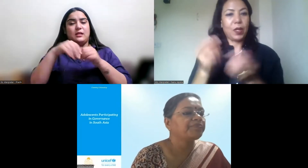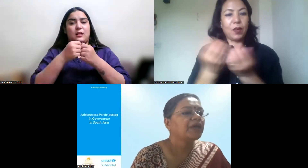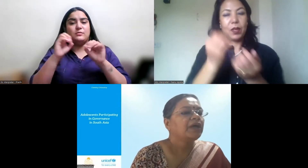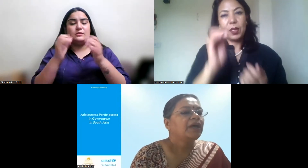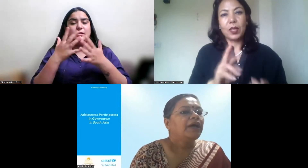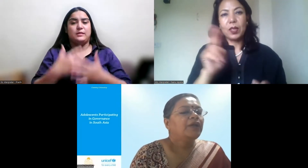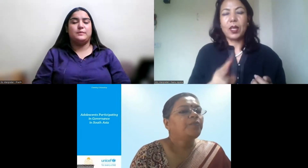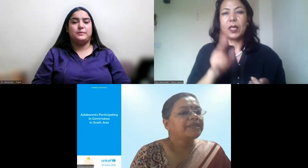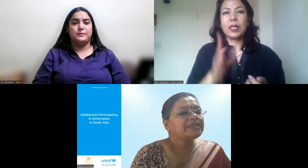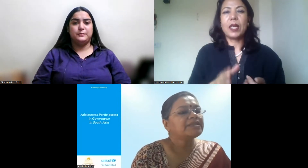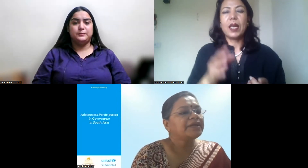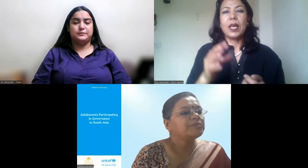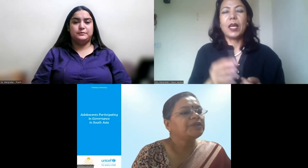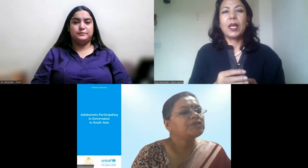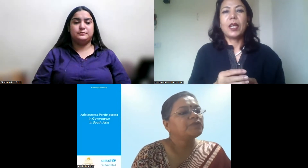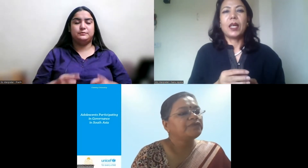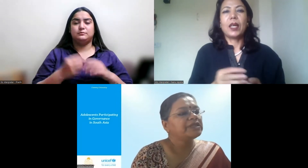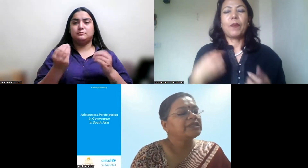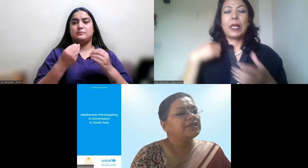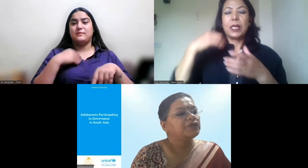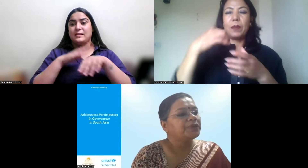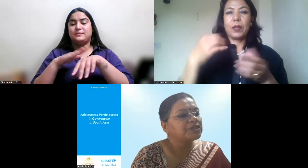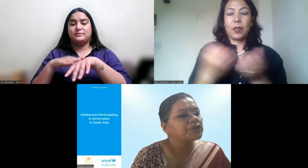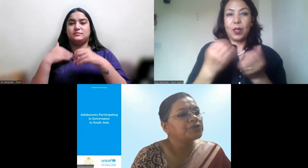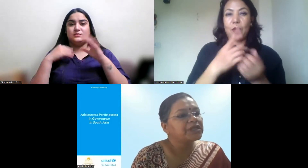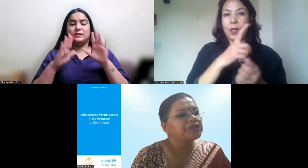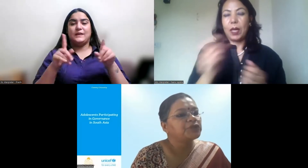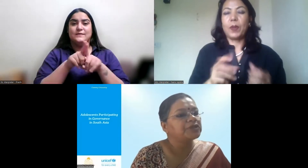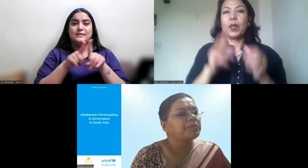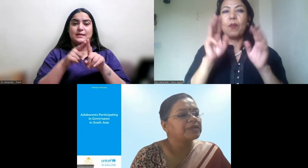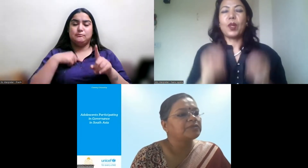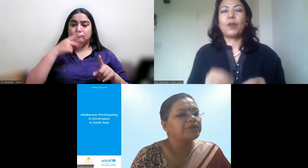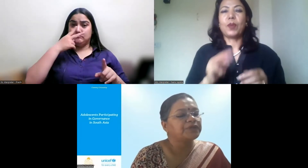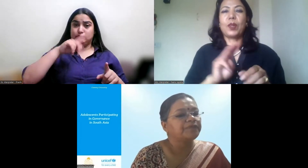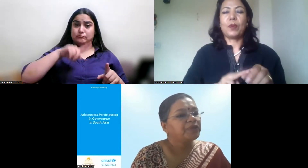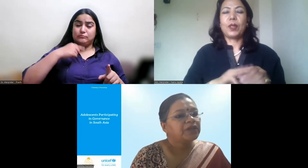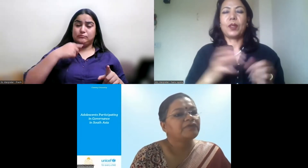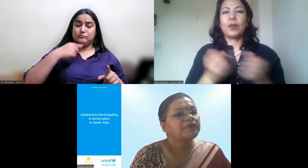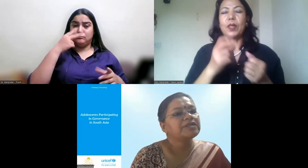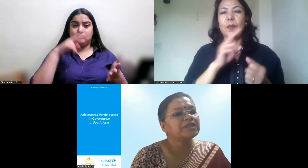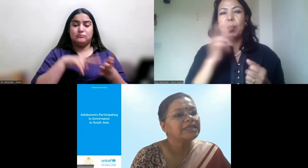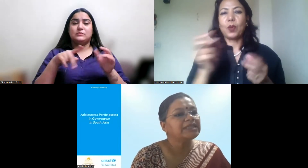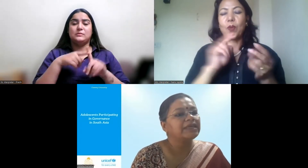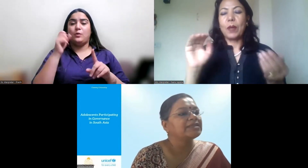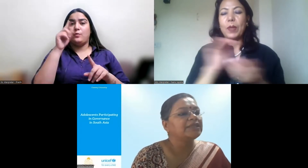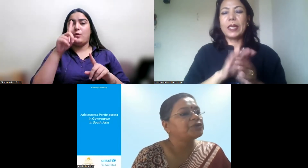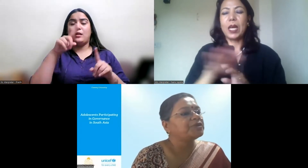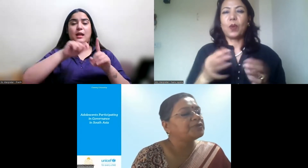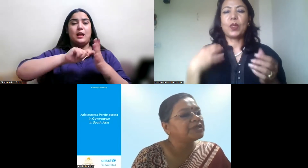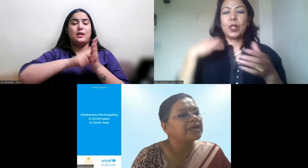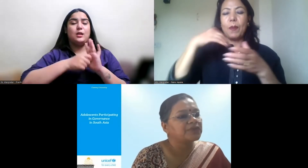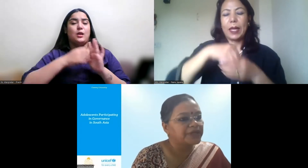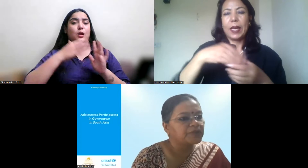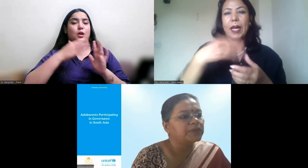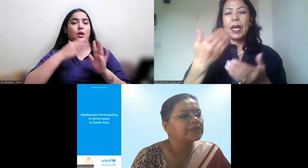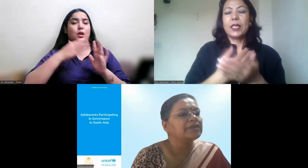participate. Now, basis our experience, we feel that to institutionalize children's participation, the first key thing is that they should be treated